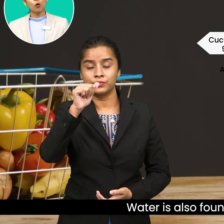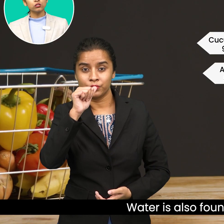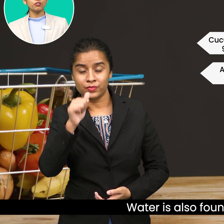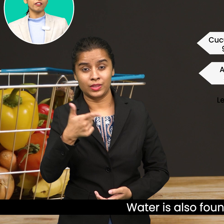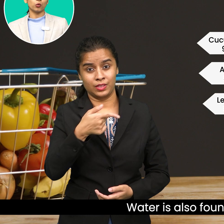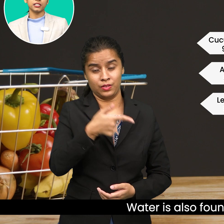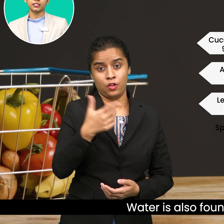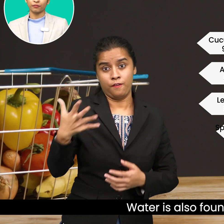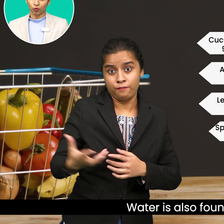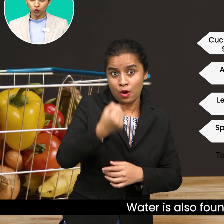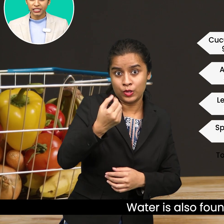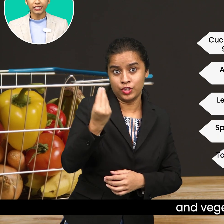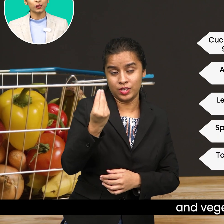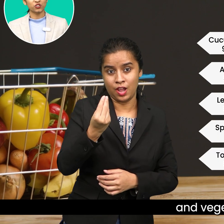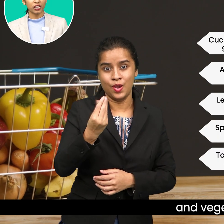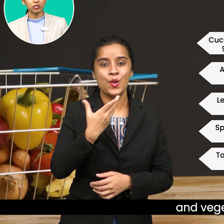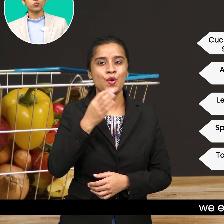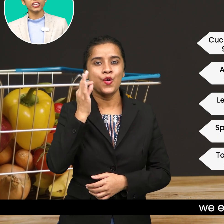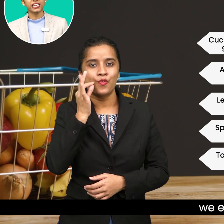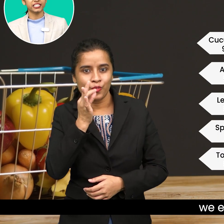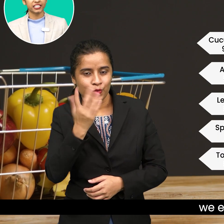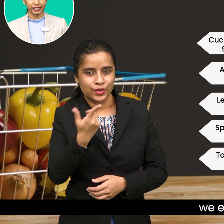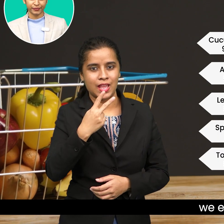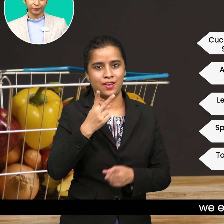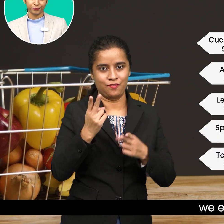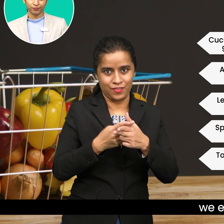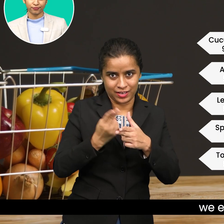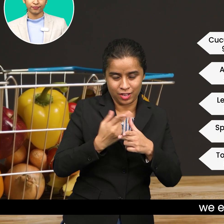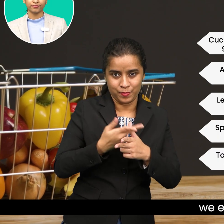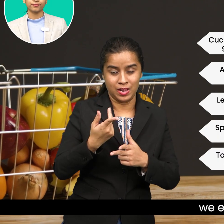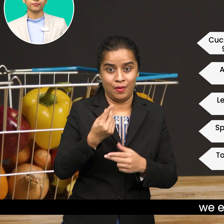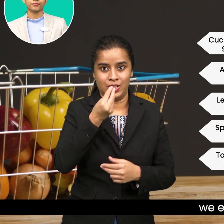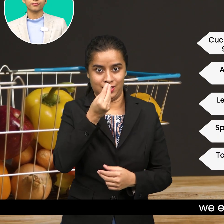Water is also found in some fruits and vegetables we eat.